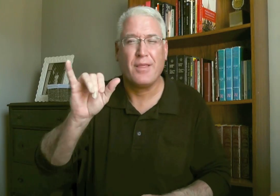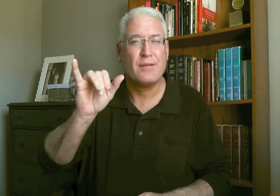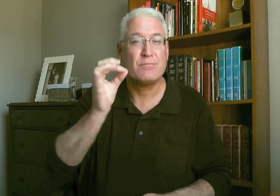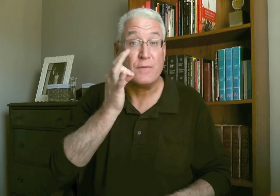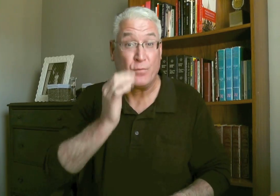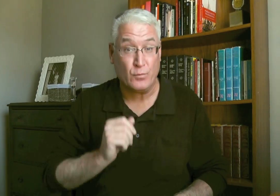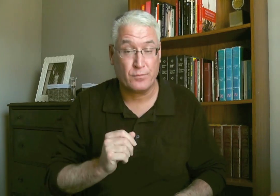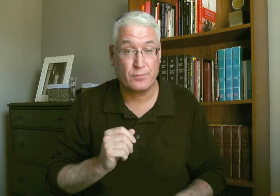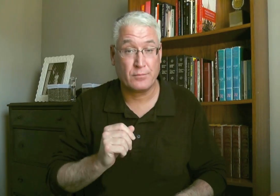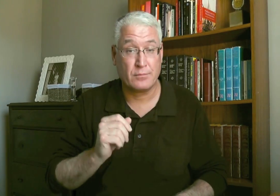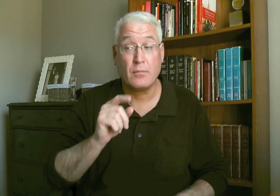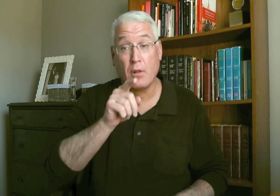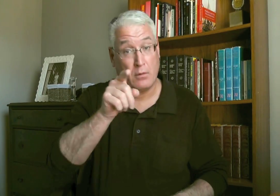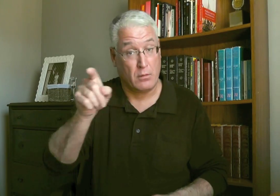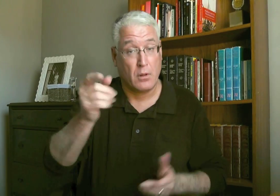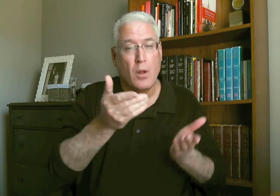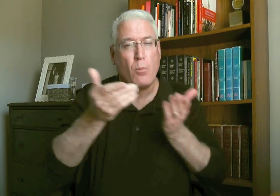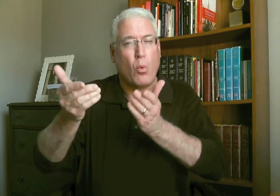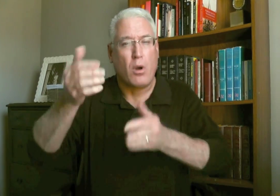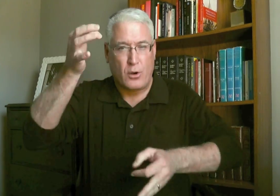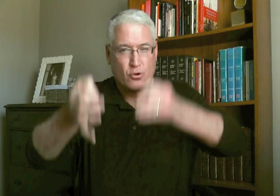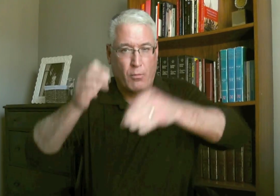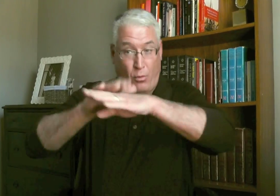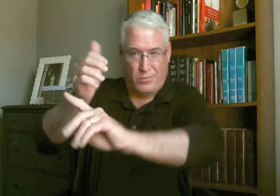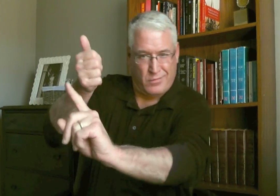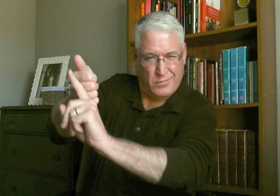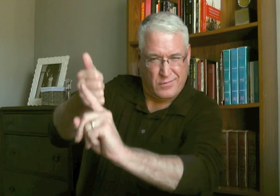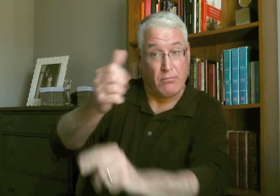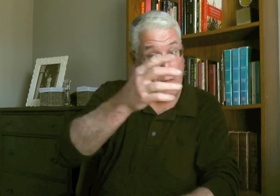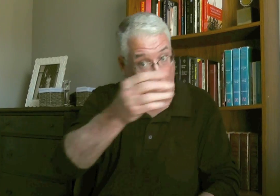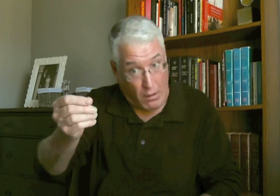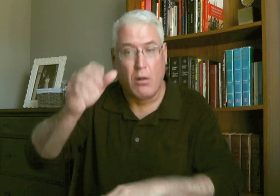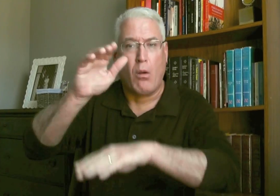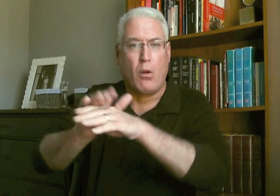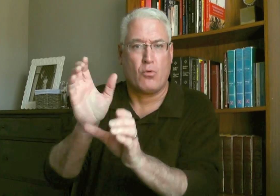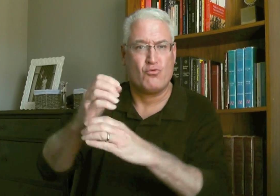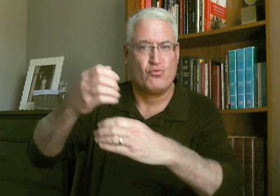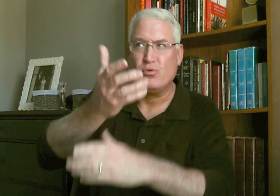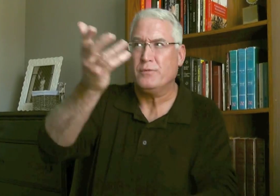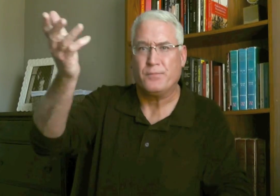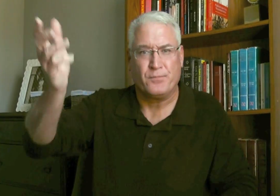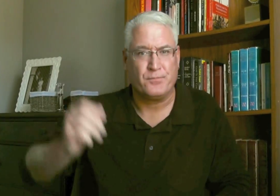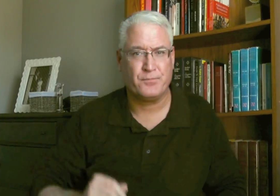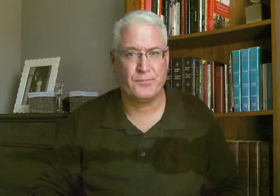fruit. When they did that, they brought judgment on themselves and on creation.